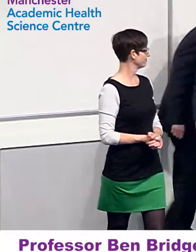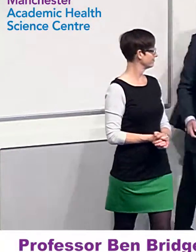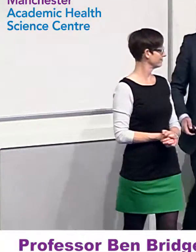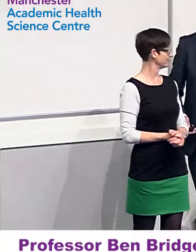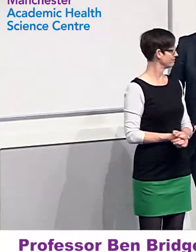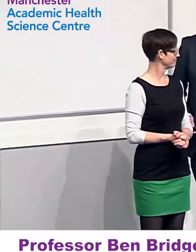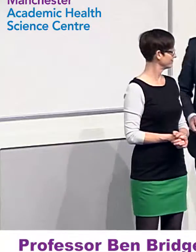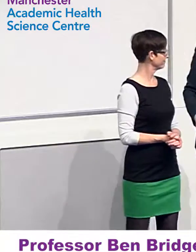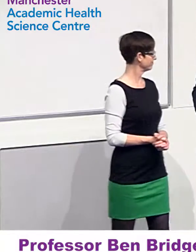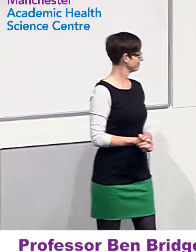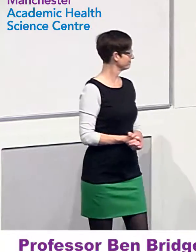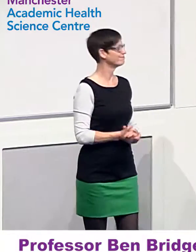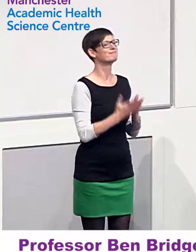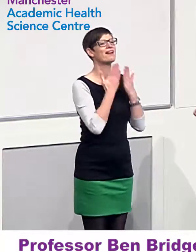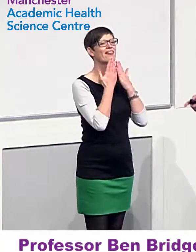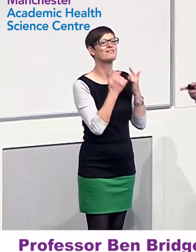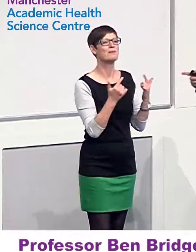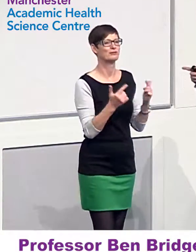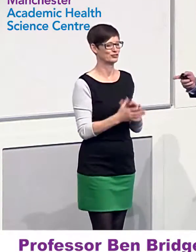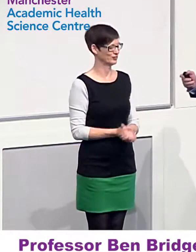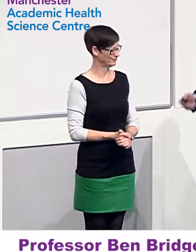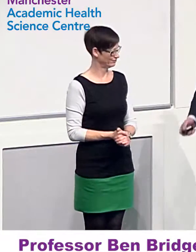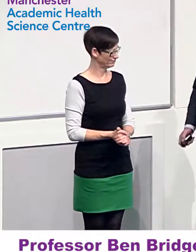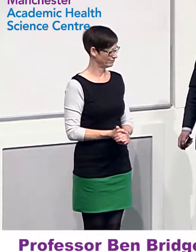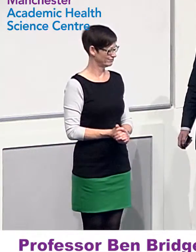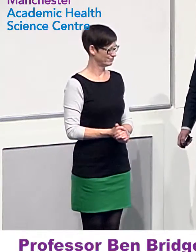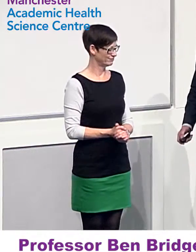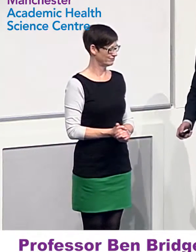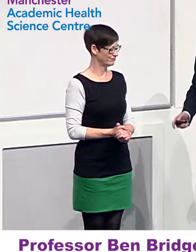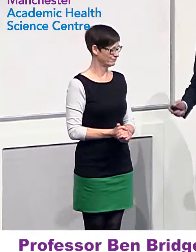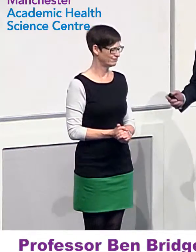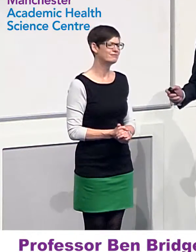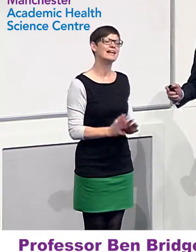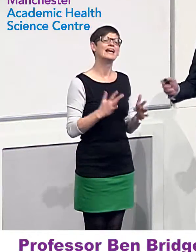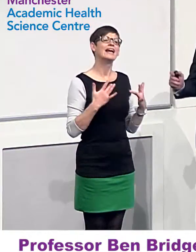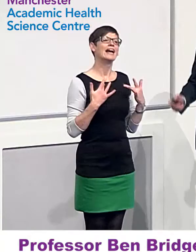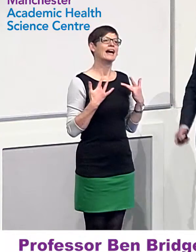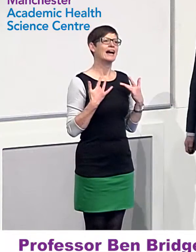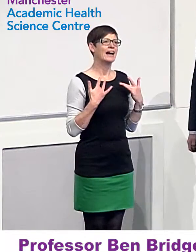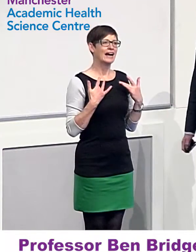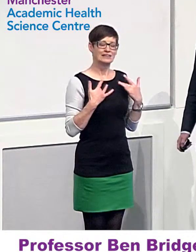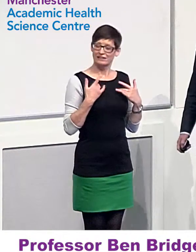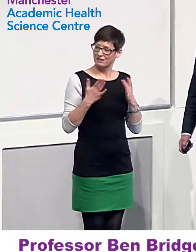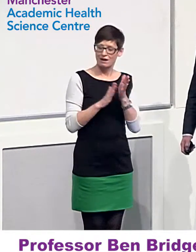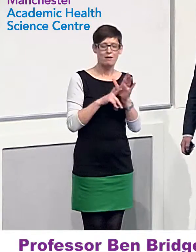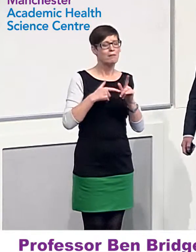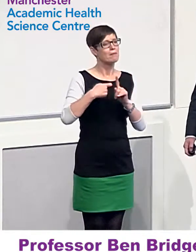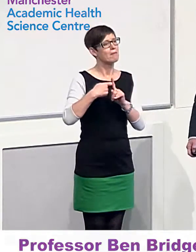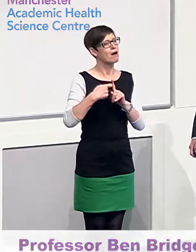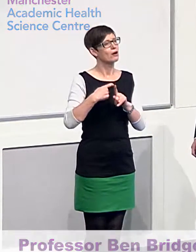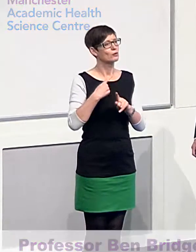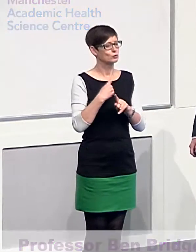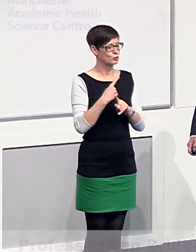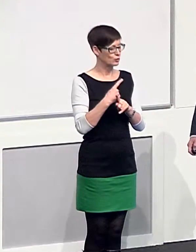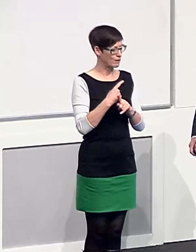Thanks very much. It was very interesting to hear the day announced by Mark this morning with the talk about Professor